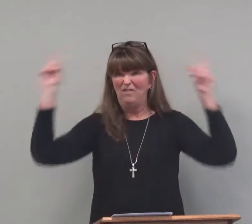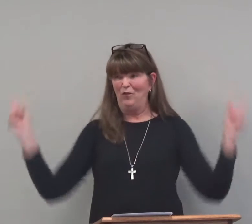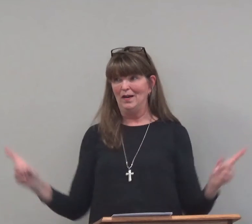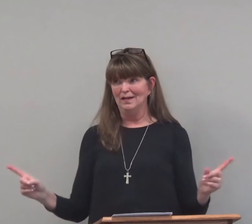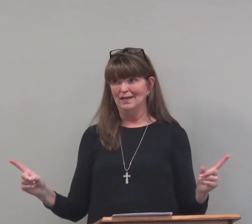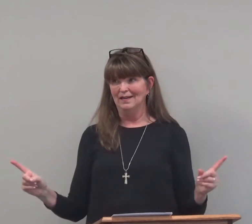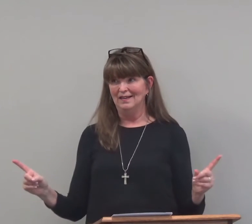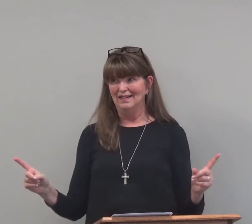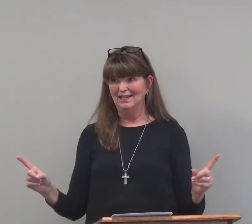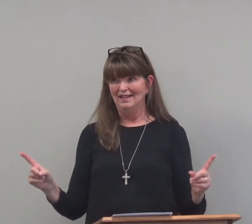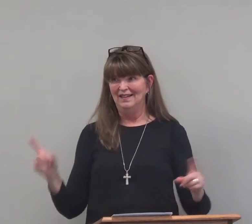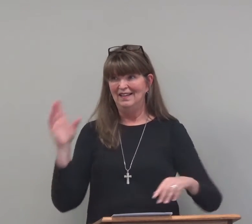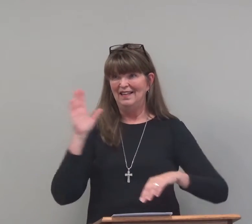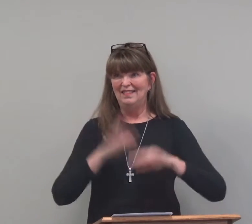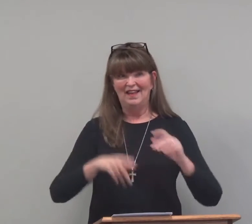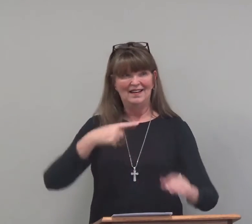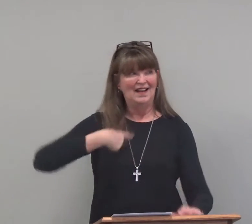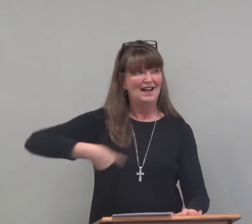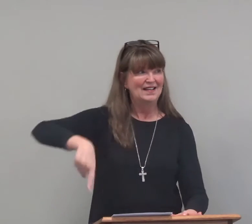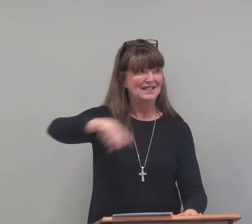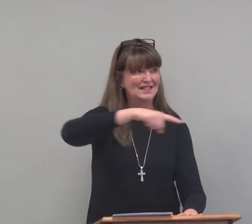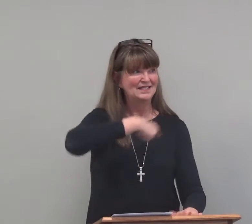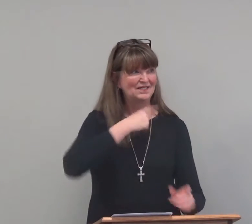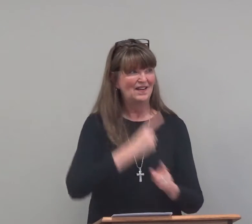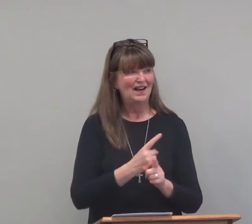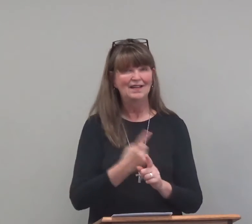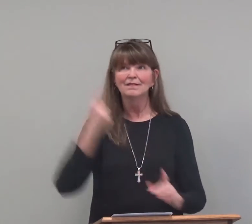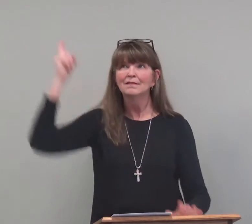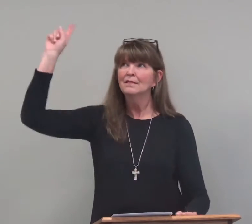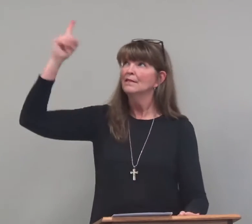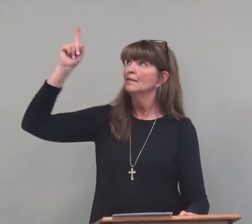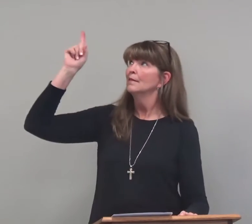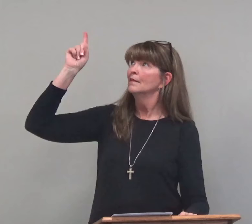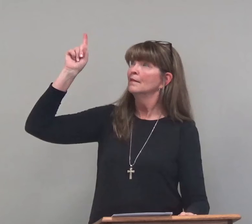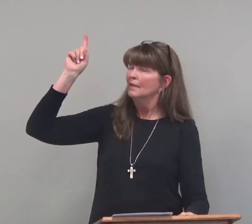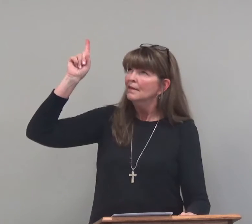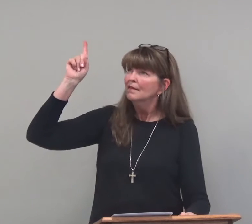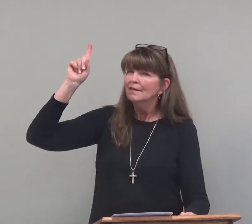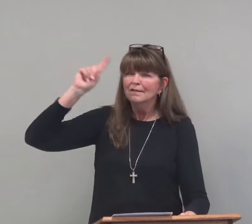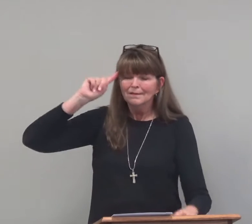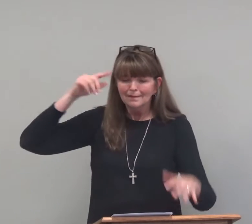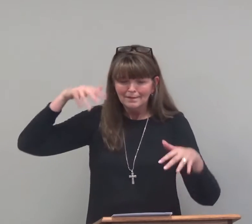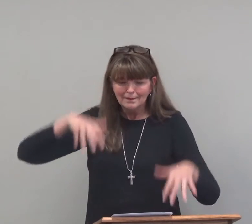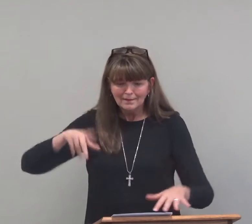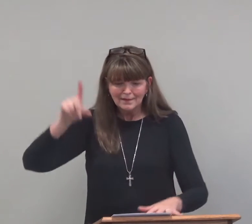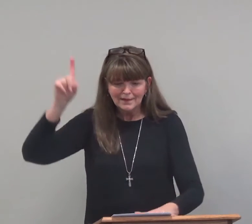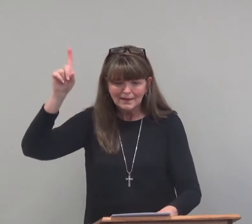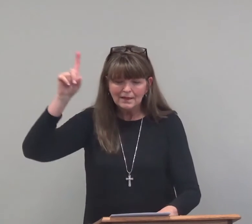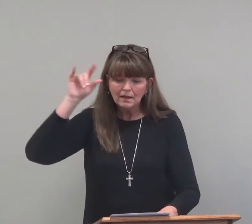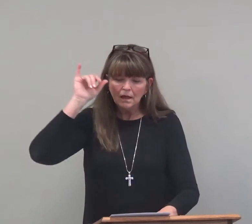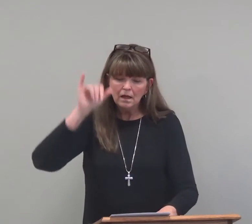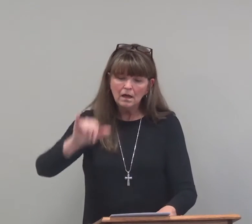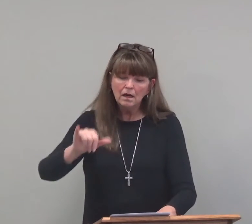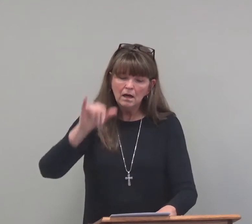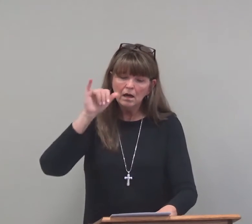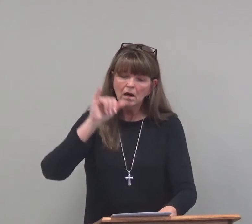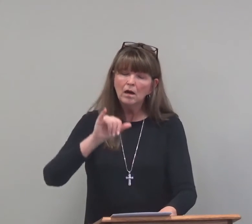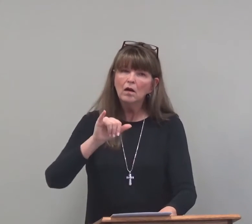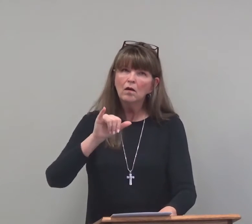You know, we can also find that we have something in our family tree that is really different than any of us. And that can be kind of